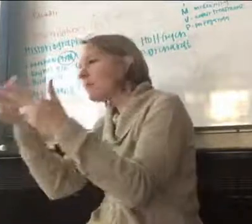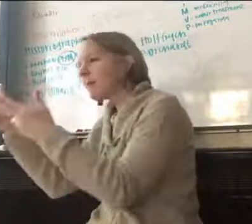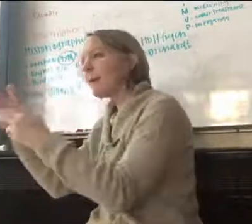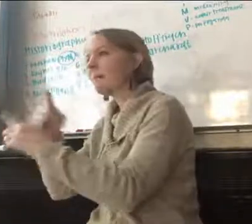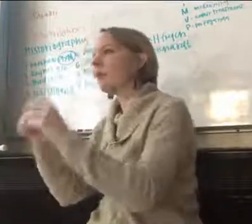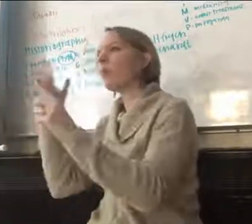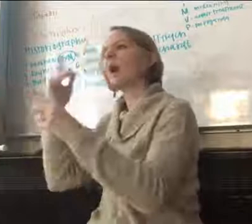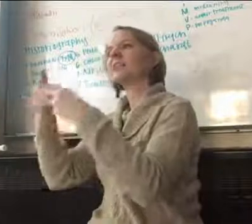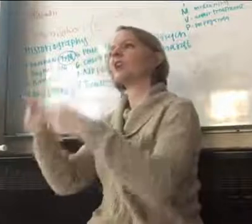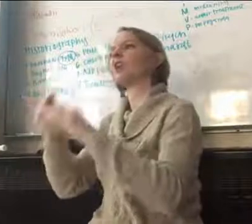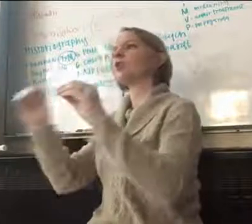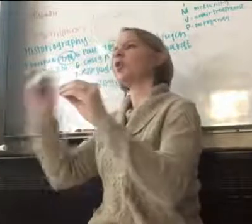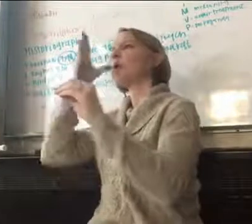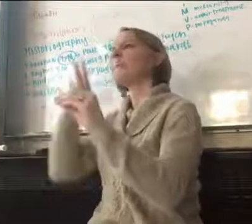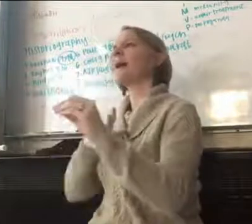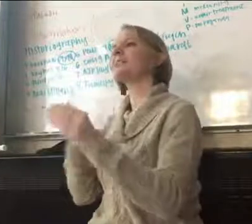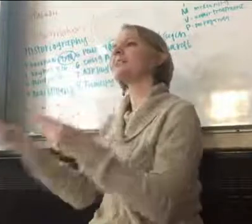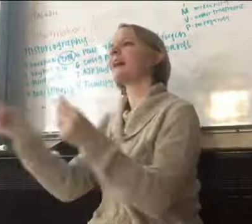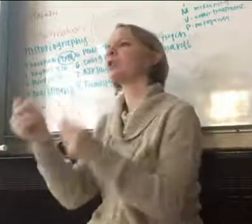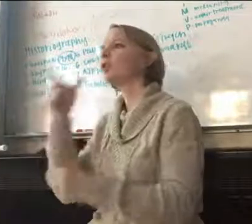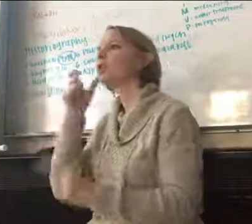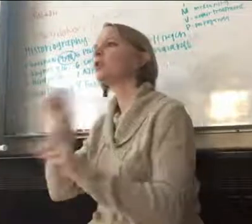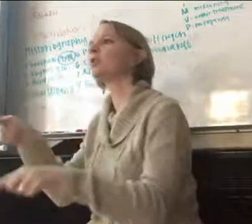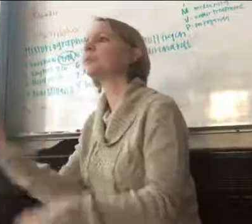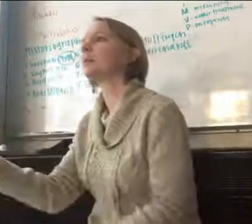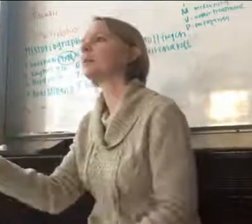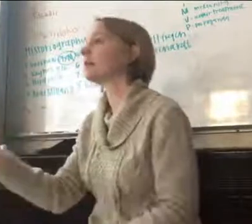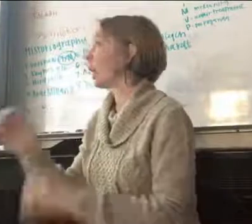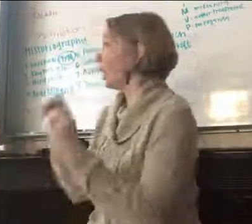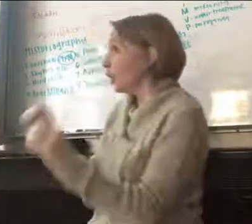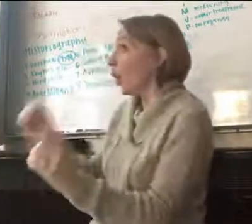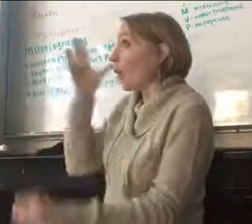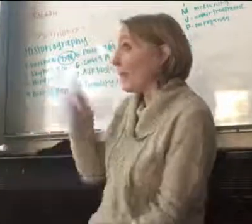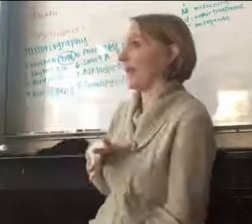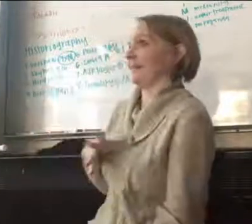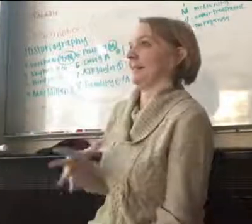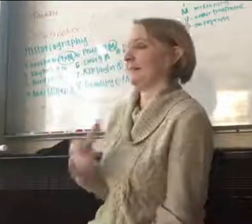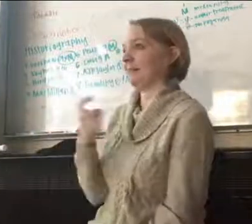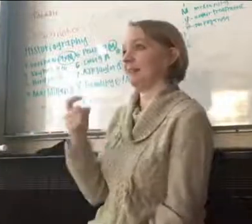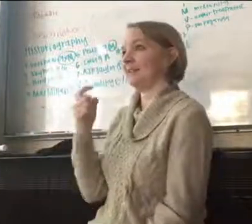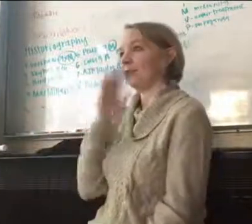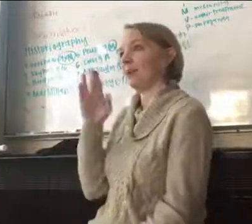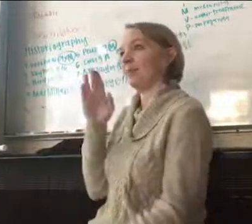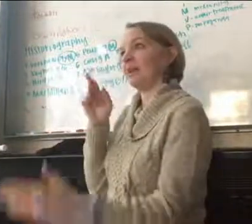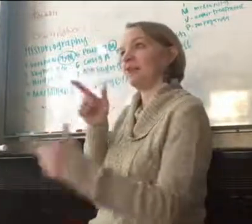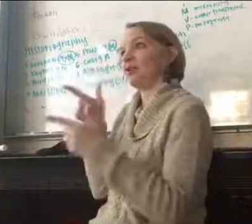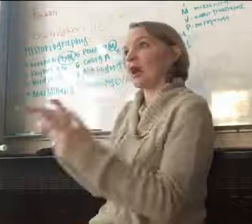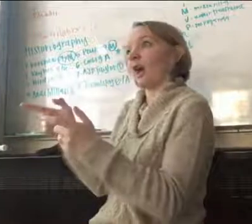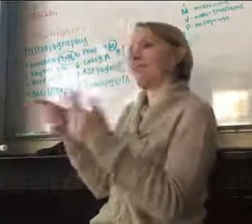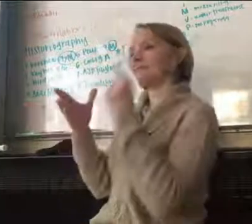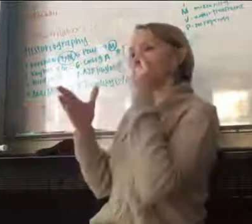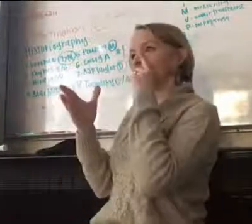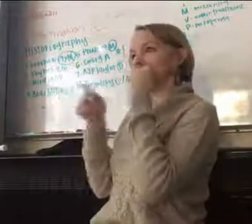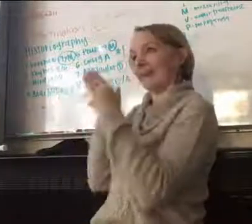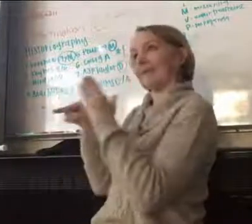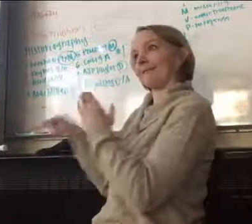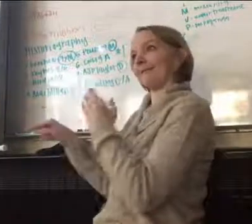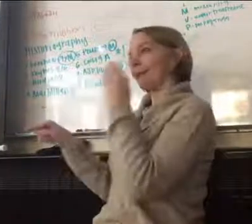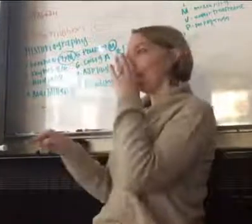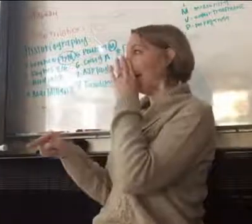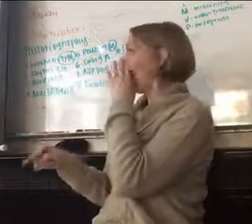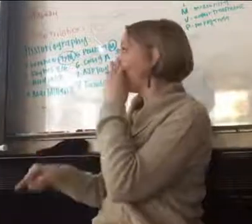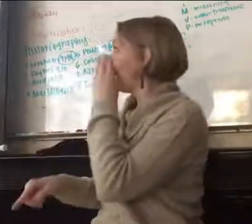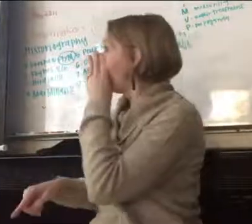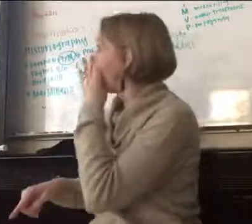is it called no man's land? Who goes in that area? No man. Because you're going to get shot and killed. Now, but they